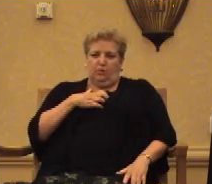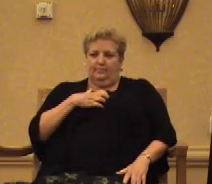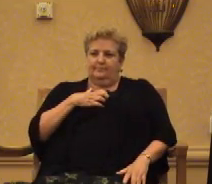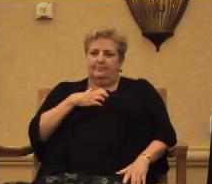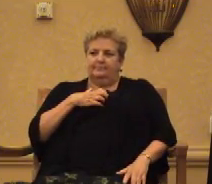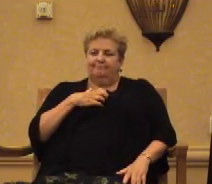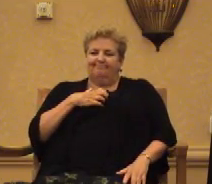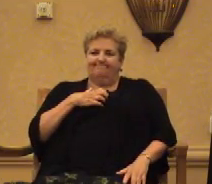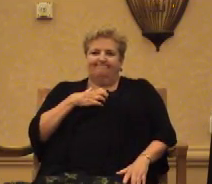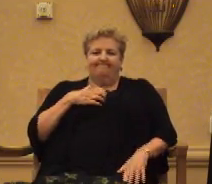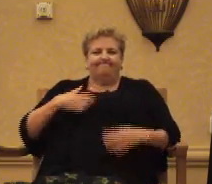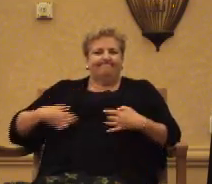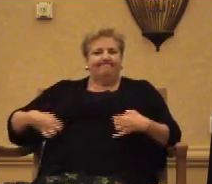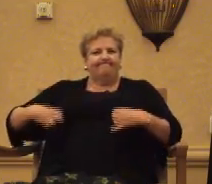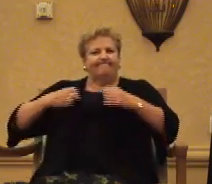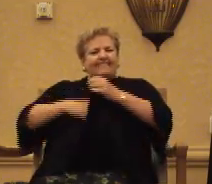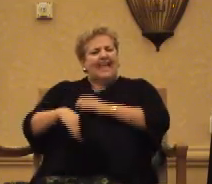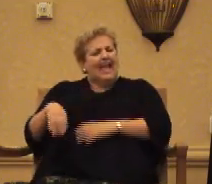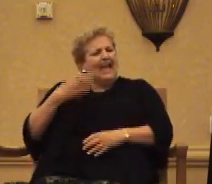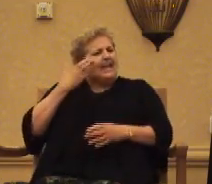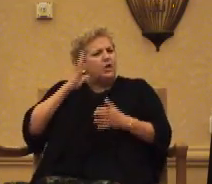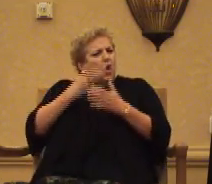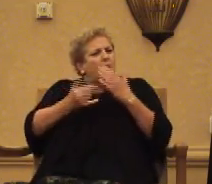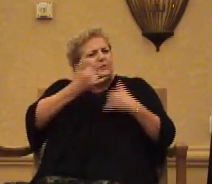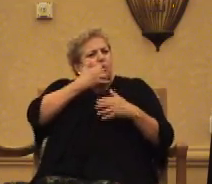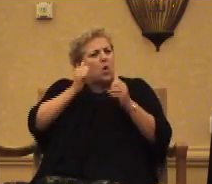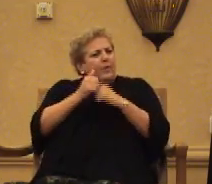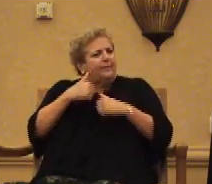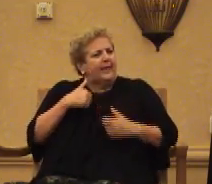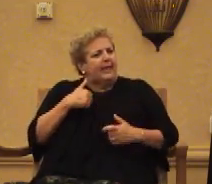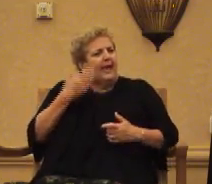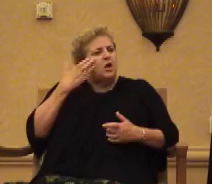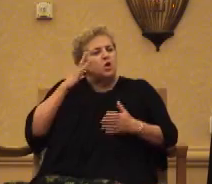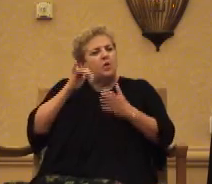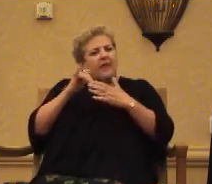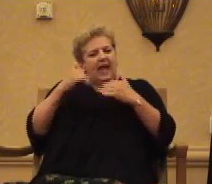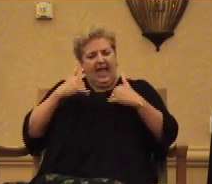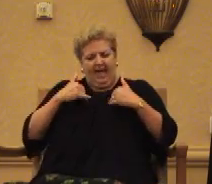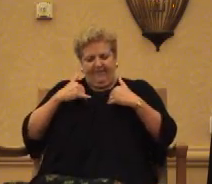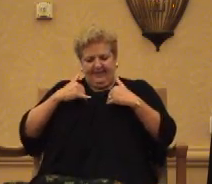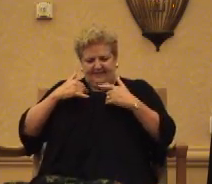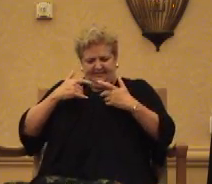even know what's wrong with me. I don't know that I have this physiological reaction to alcohol.